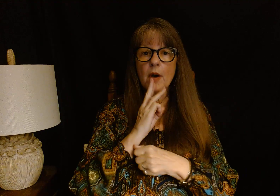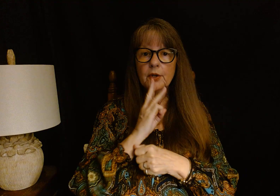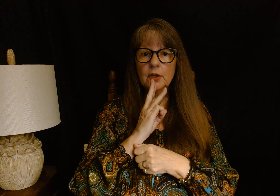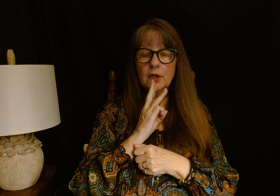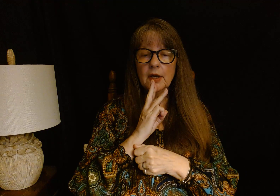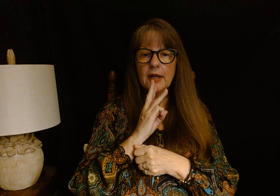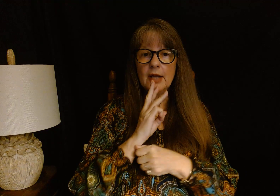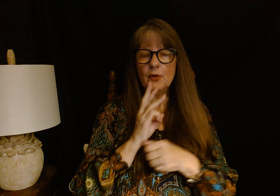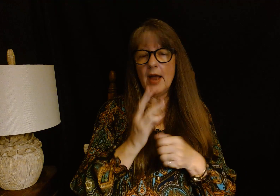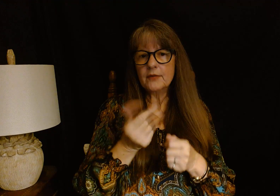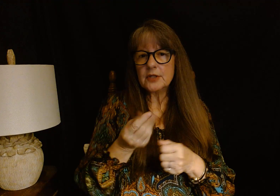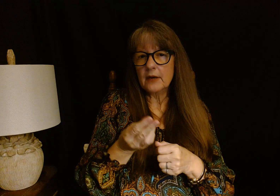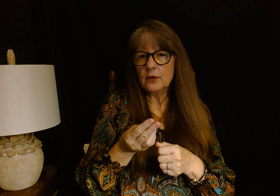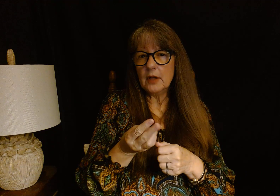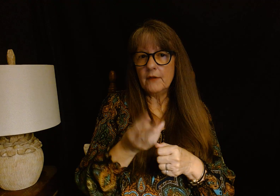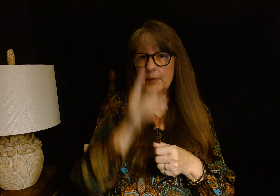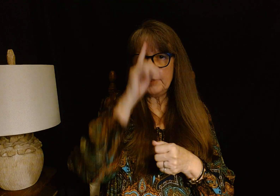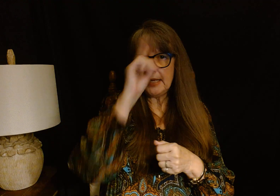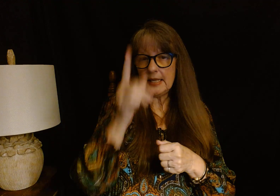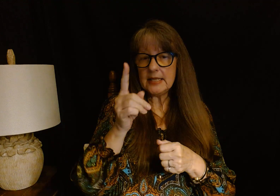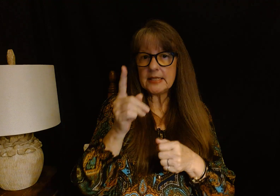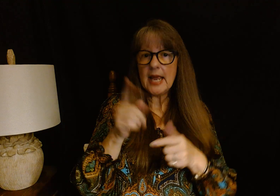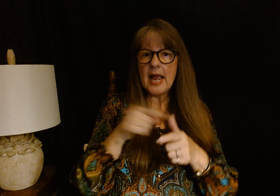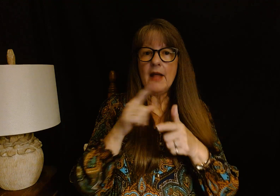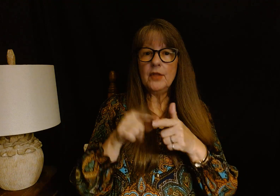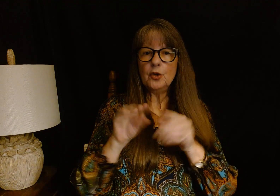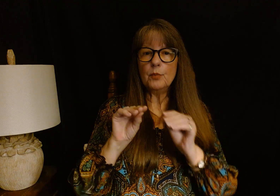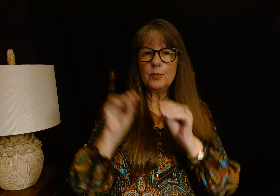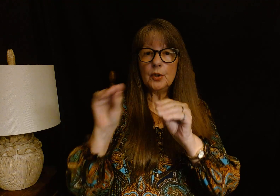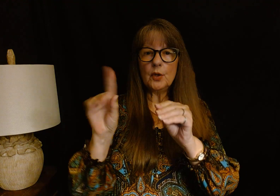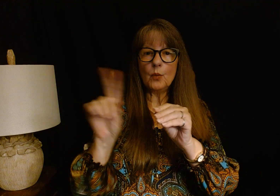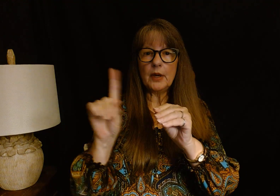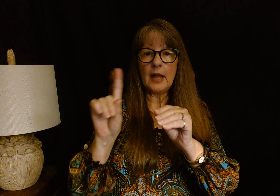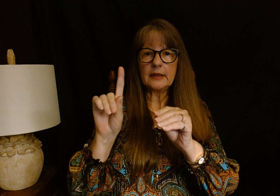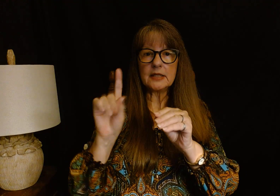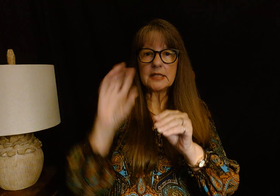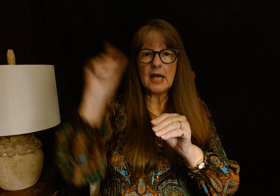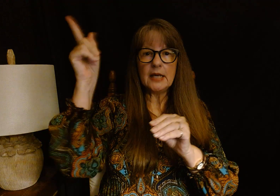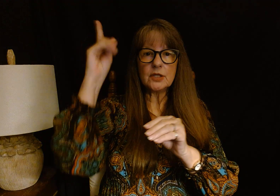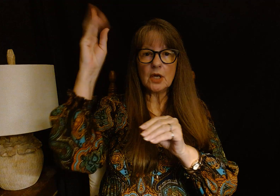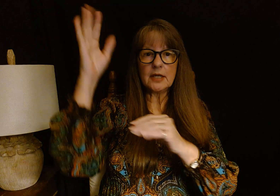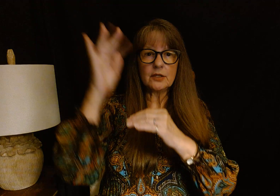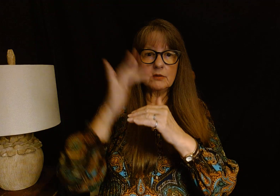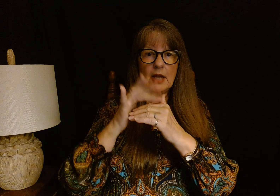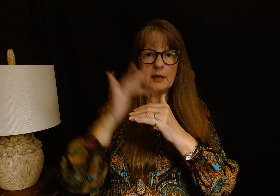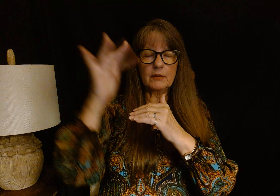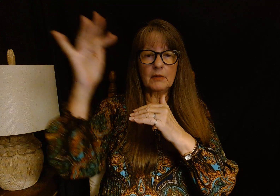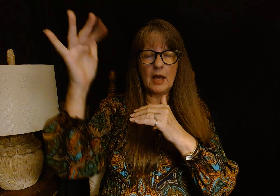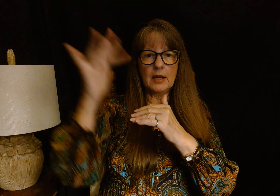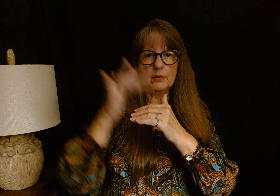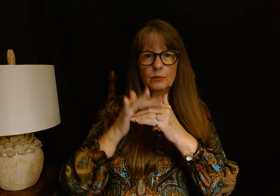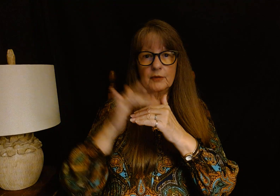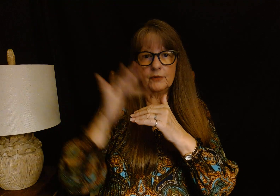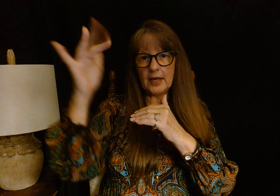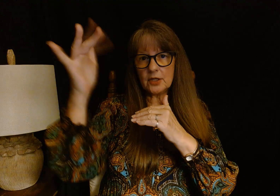water, and you have several of the pennies, and then you put it where the sun is going to kind of reflect on